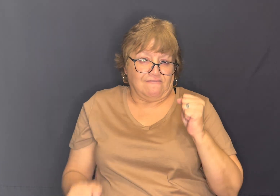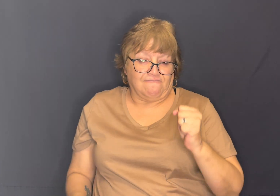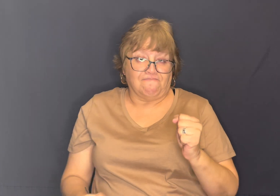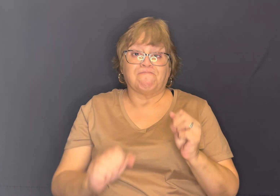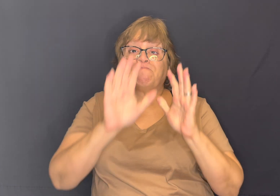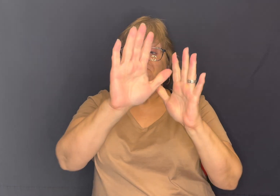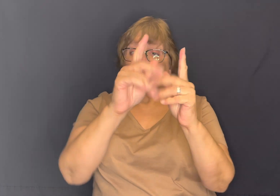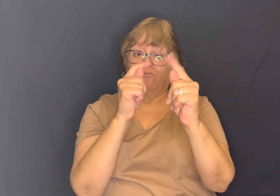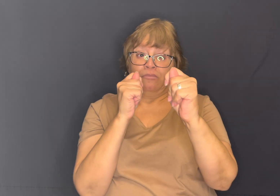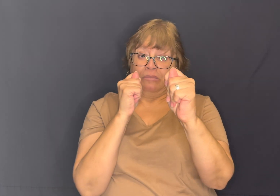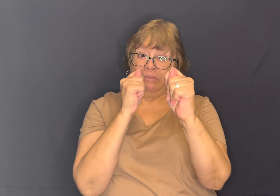Or like this, run.